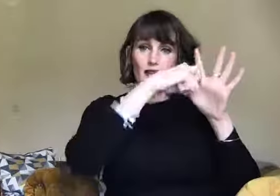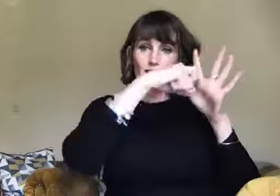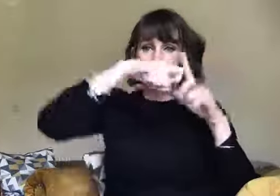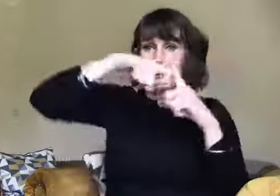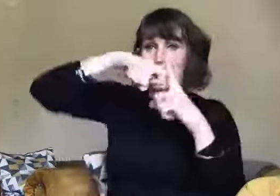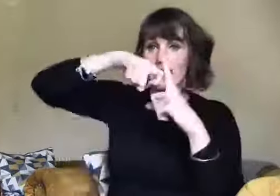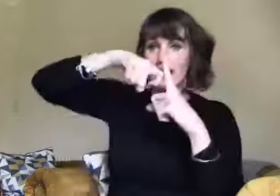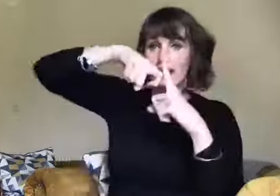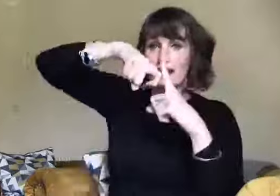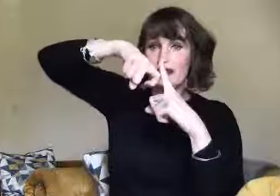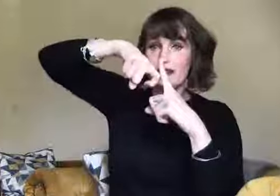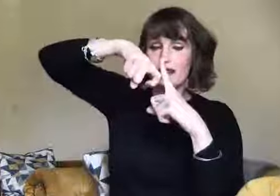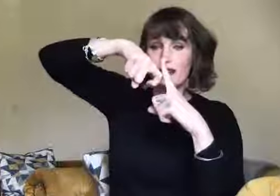then K,